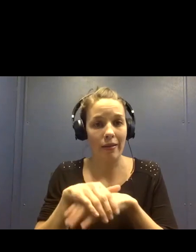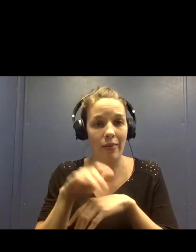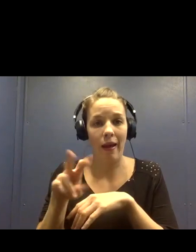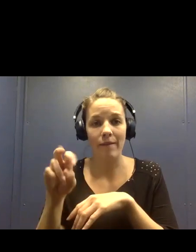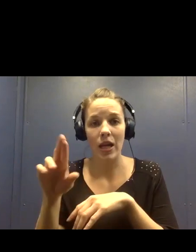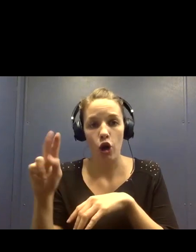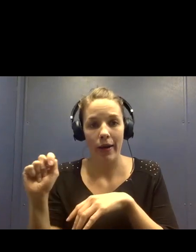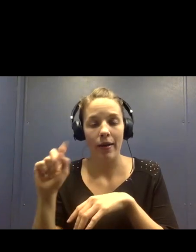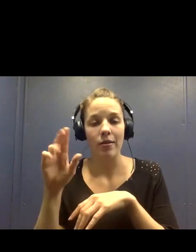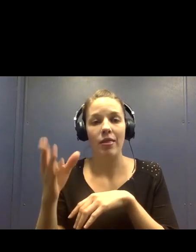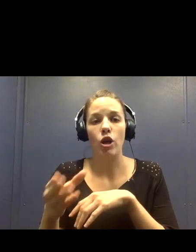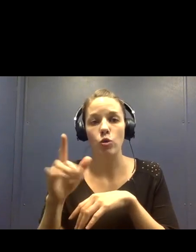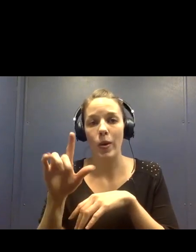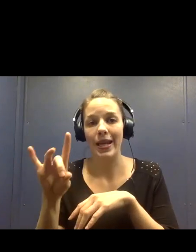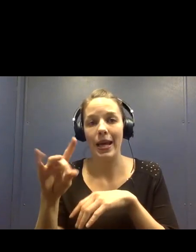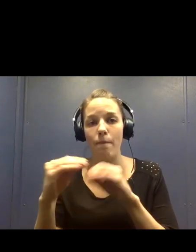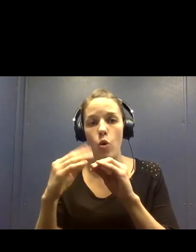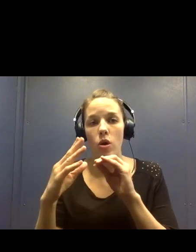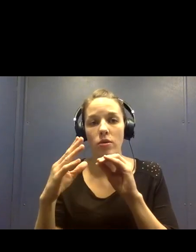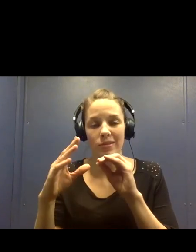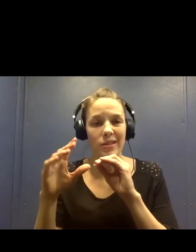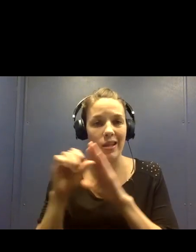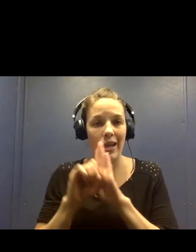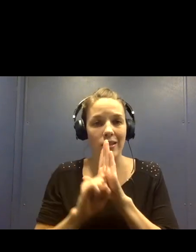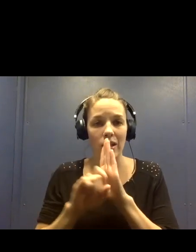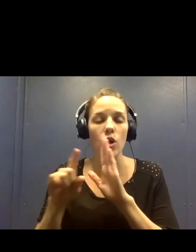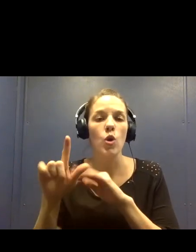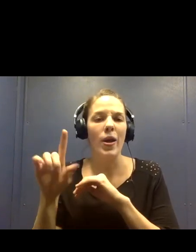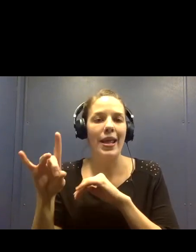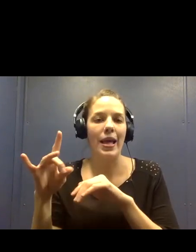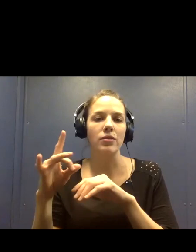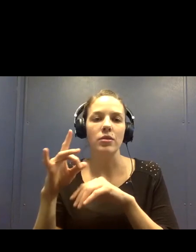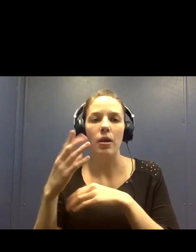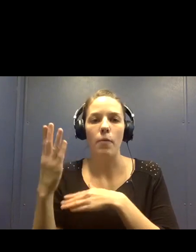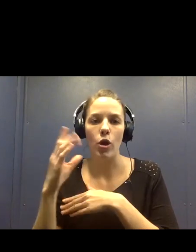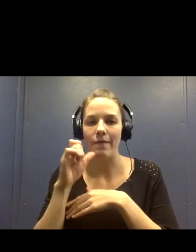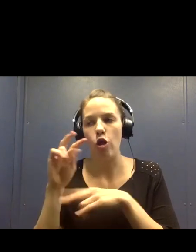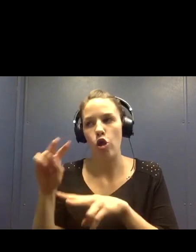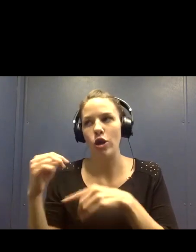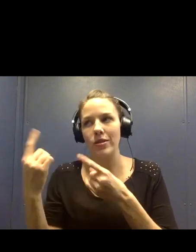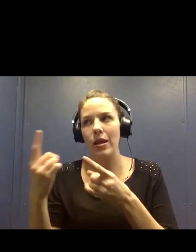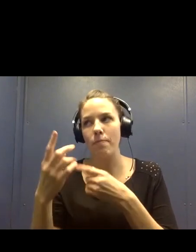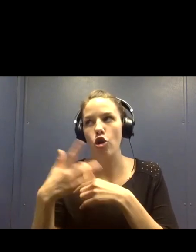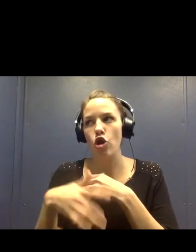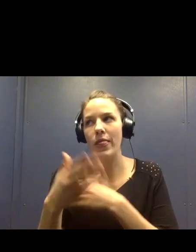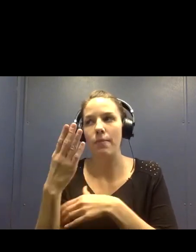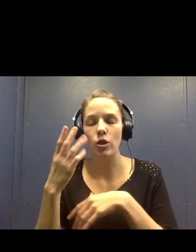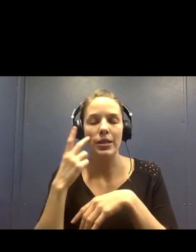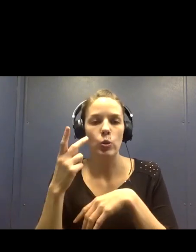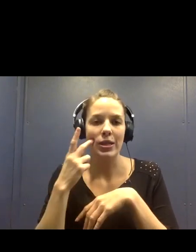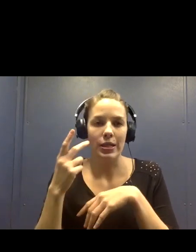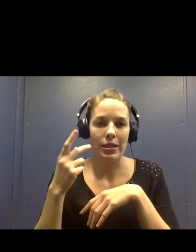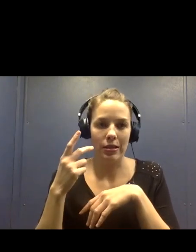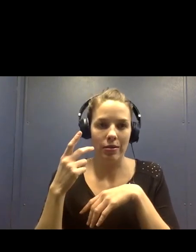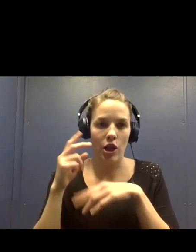in 28 or more states, 28 as of this morning, and I haven't looked since very early to